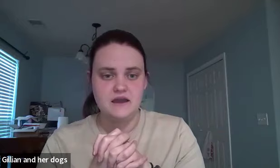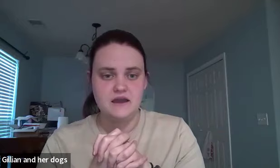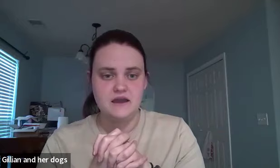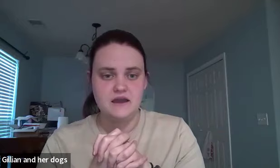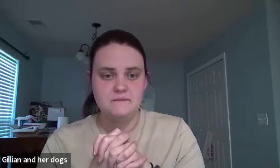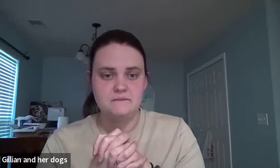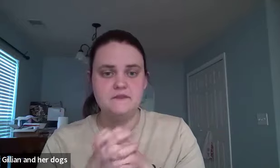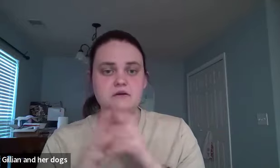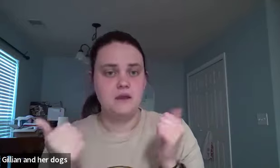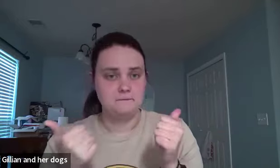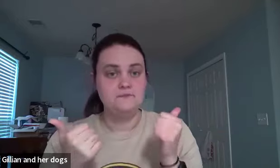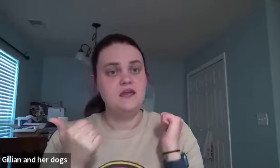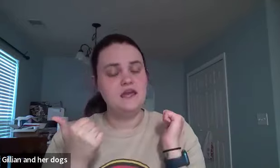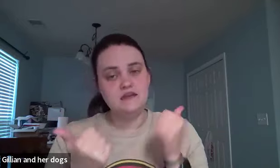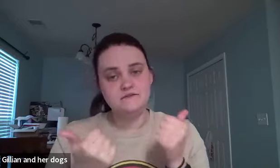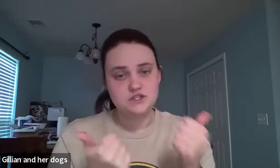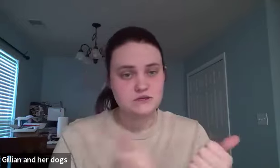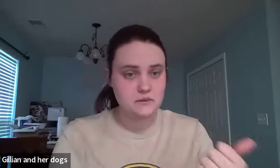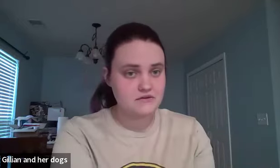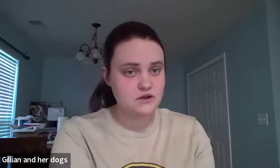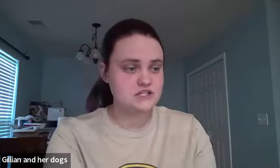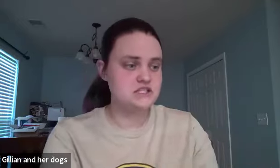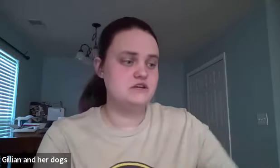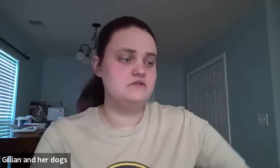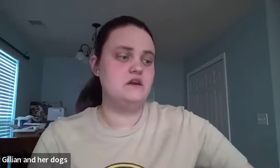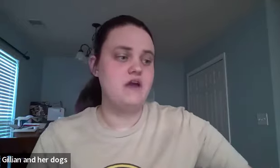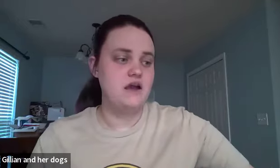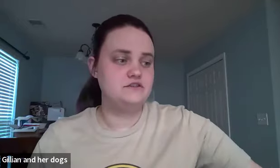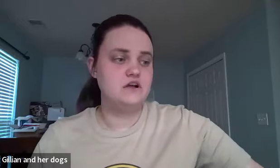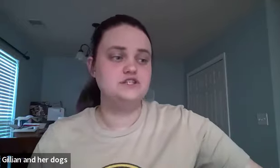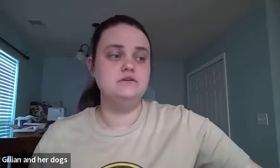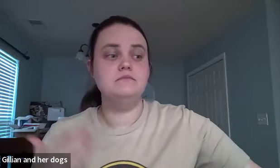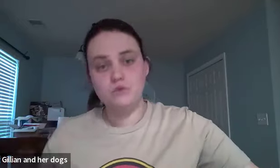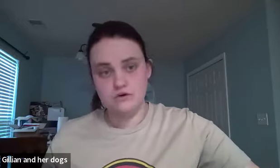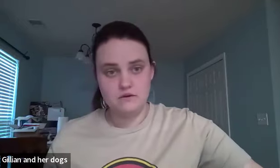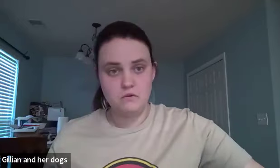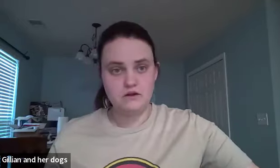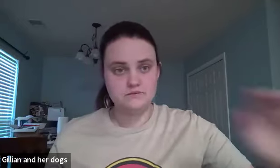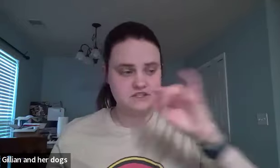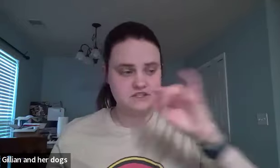anything like that. Okay. If you do end up having questions that you think of after class, you're more than welcome to